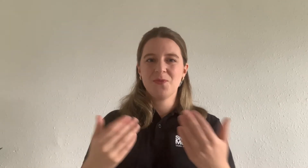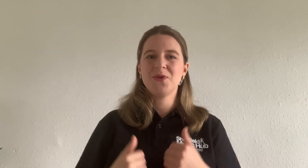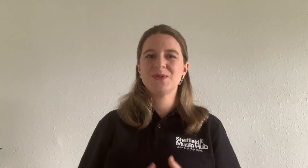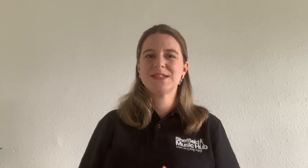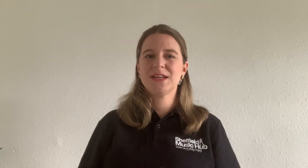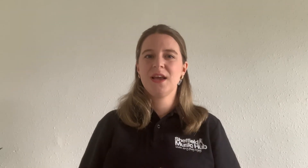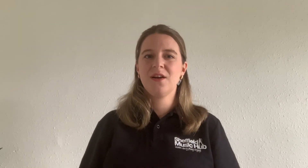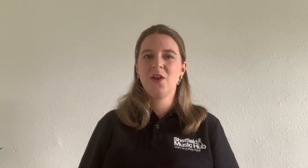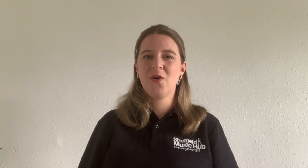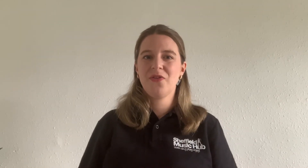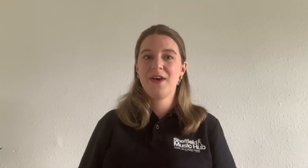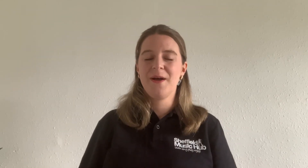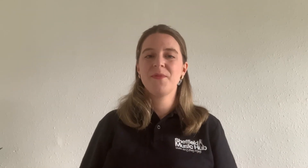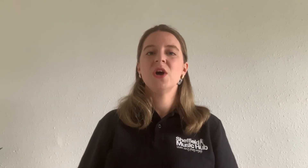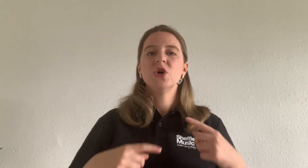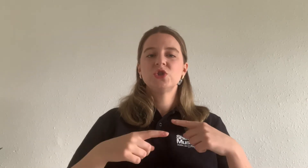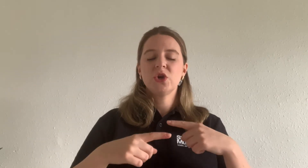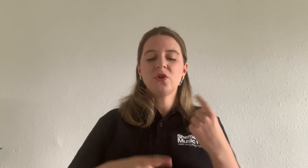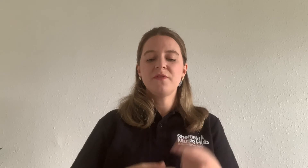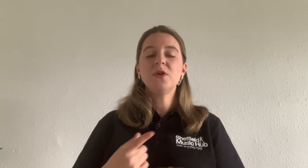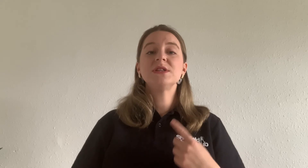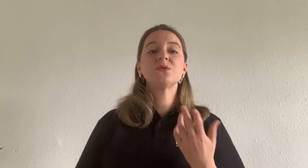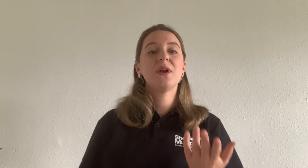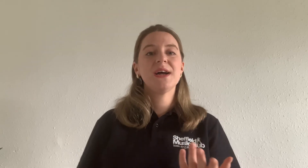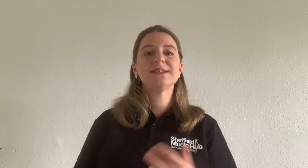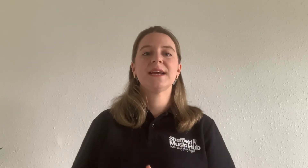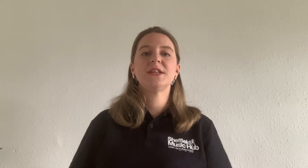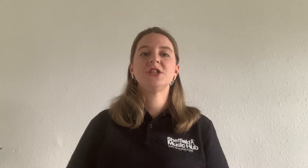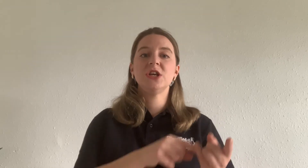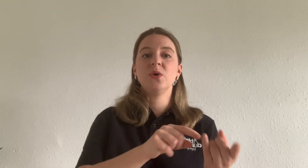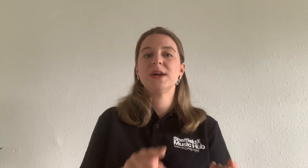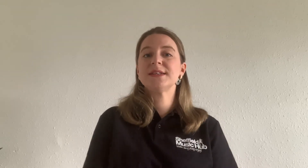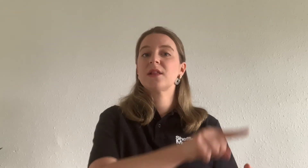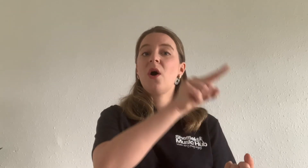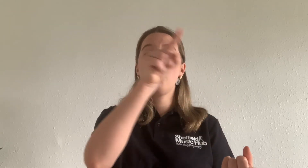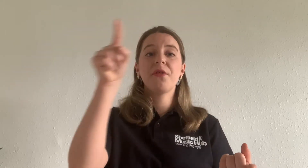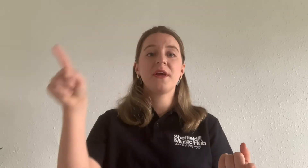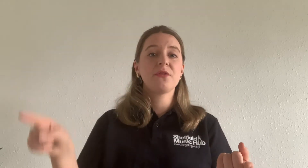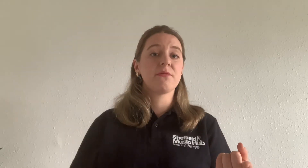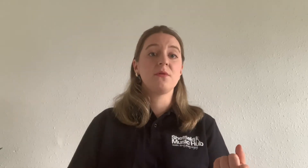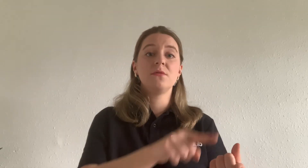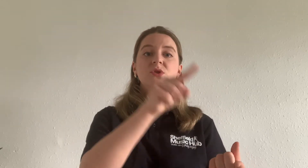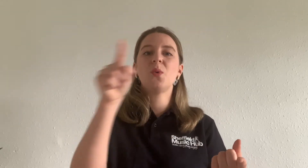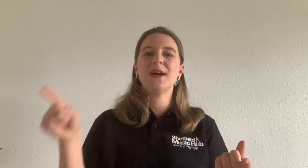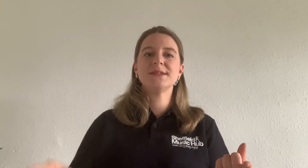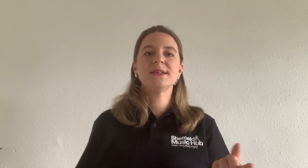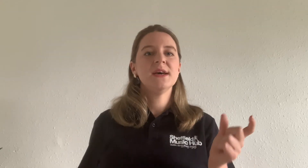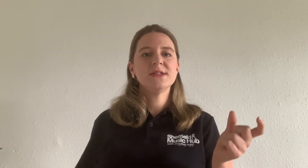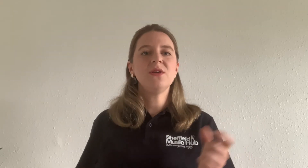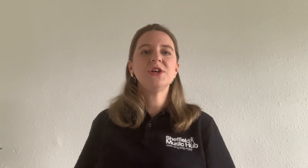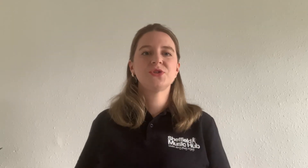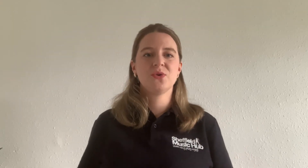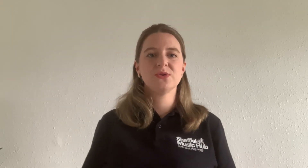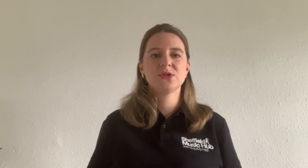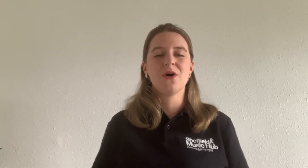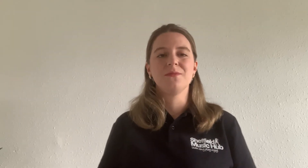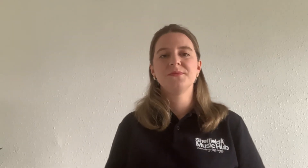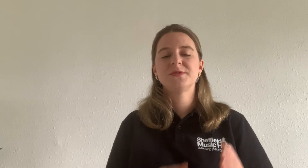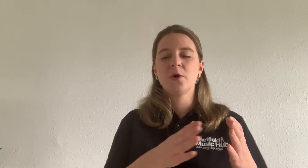you were singing along there. So you'll have noticed when I sang it to you, I sang the whole thing through twice. It's only a short song. So when